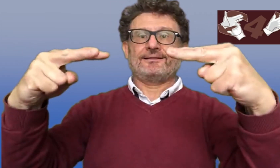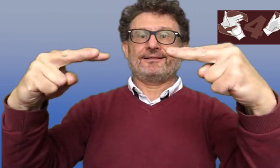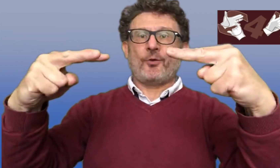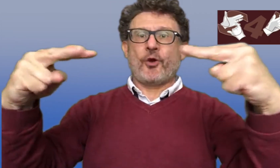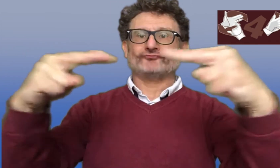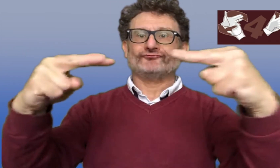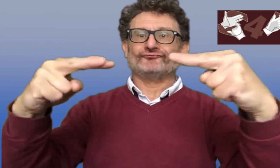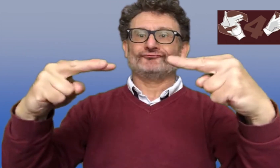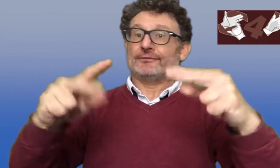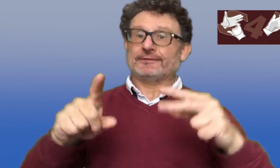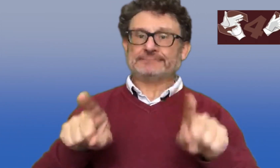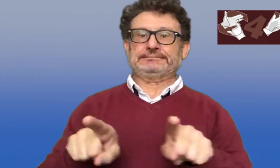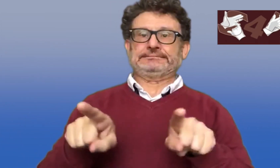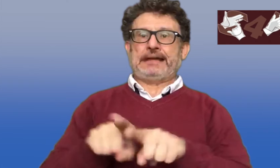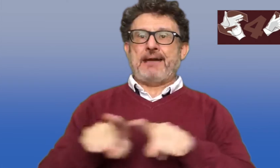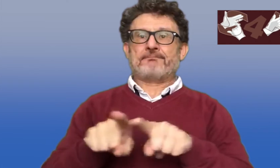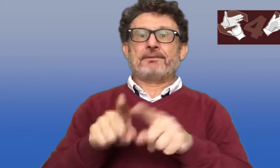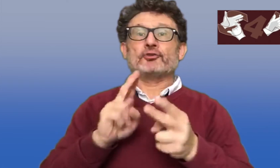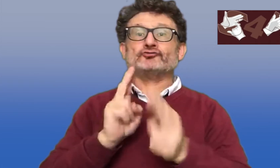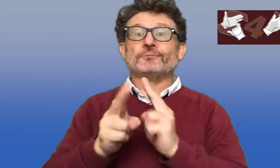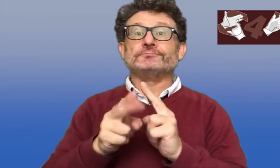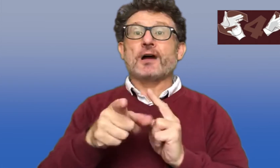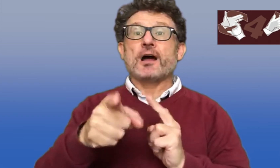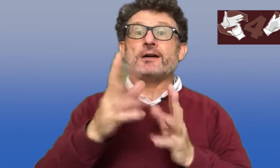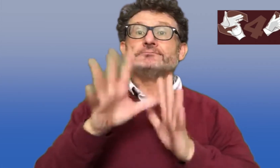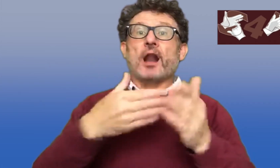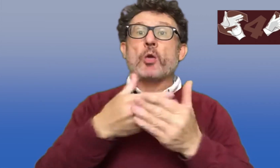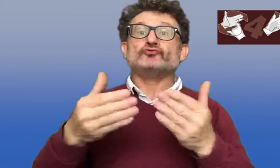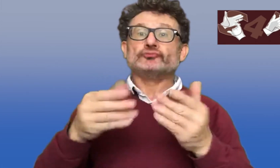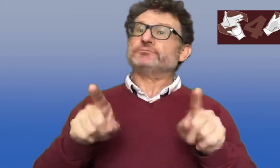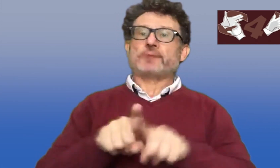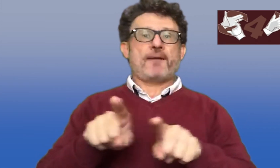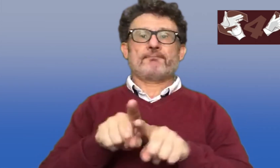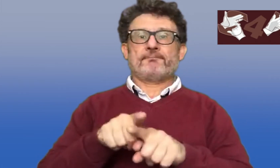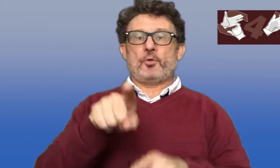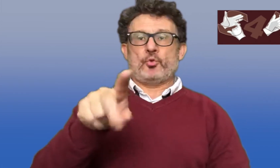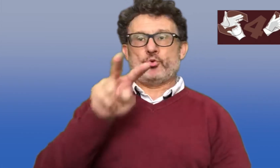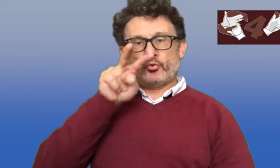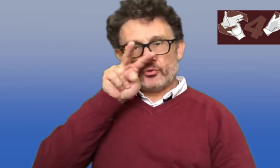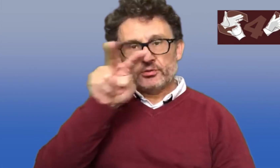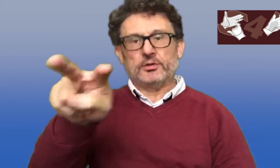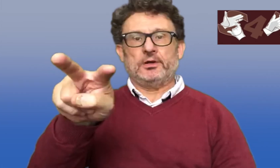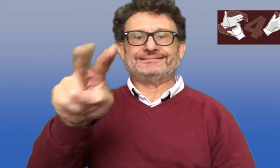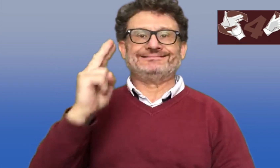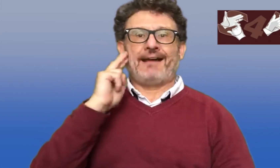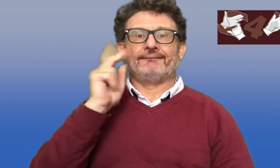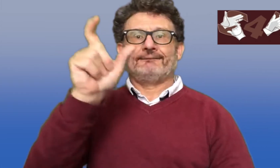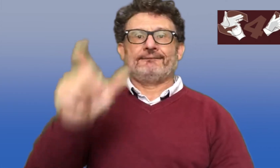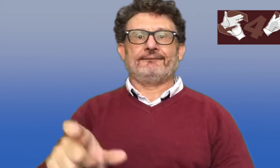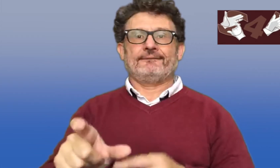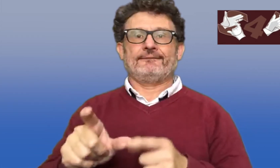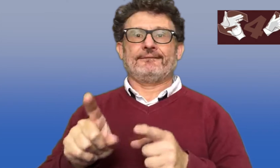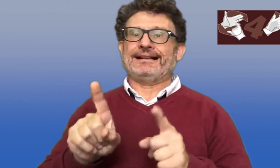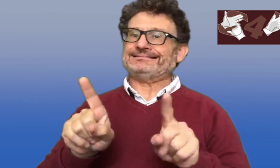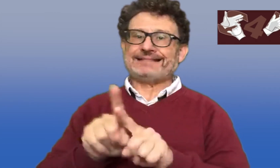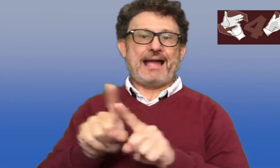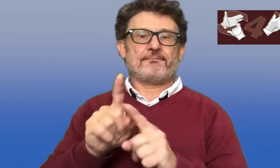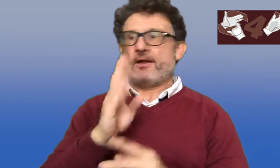would be interpreted into English. Now, those two people during that interaction will maintain eye contact in order for them to be able to communicate with each